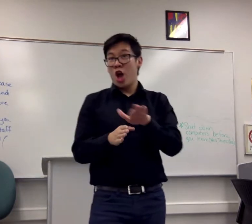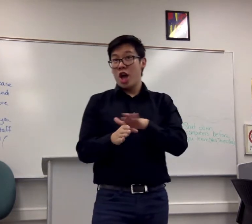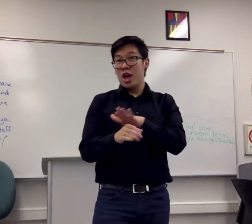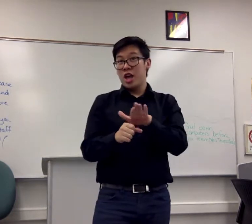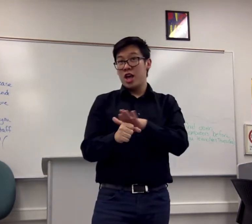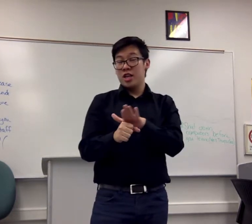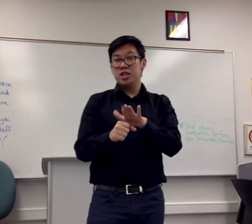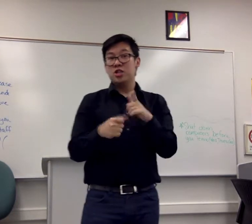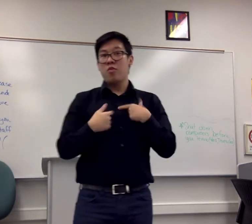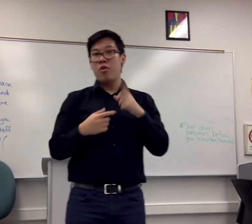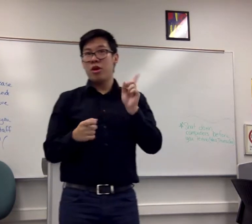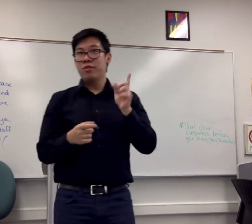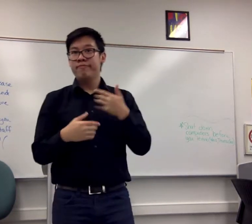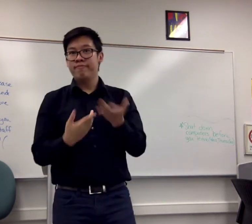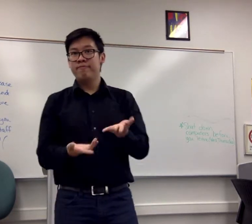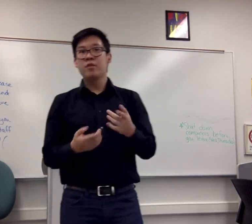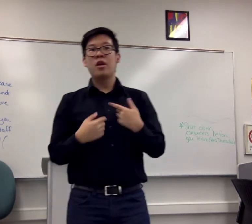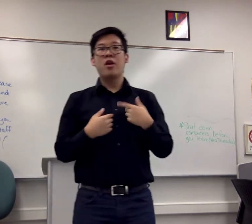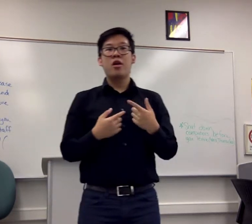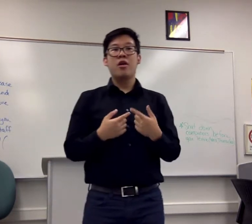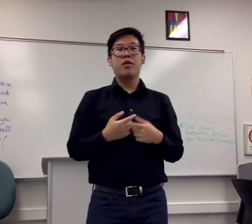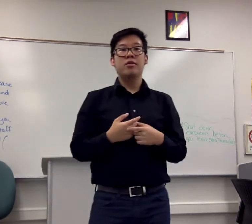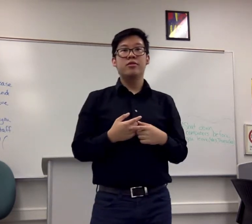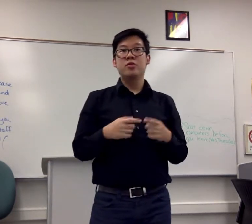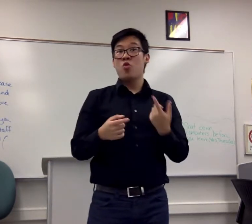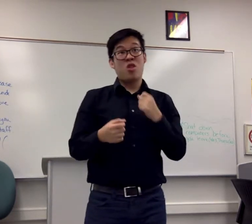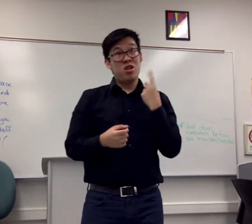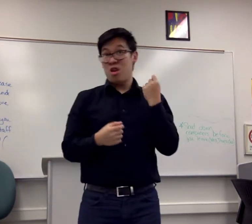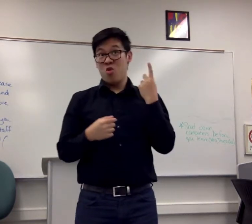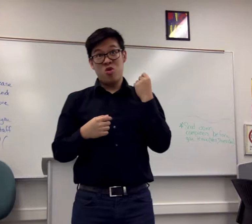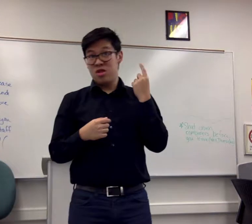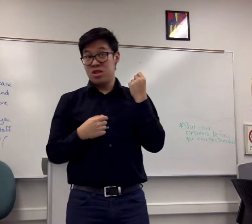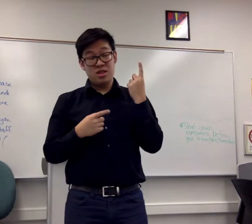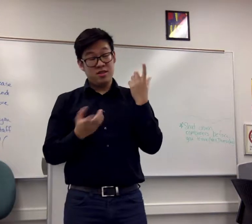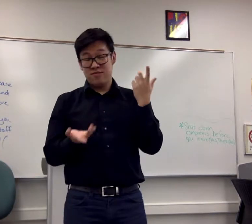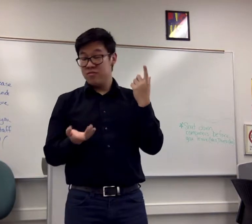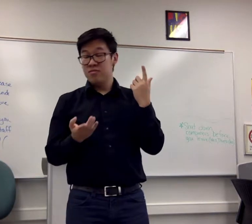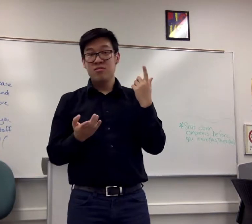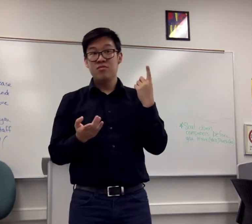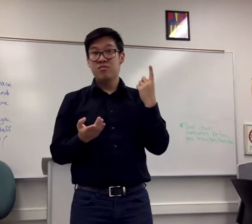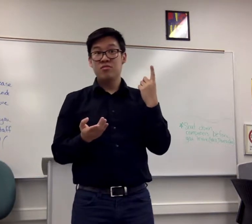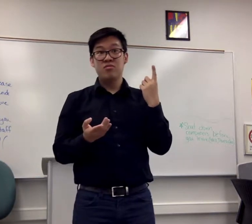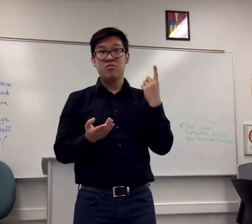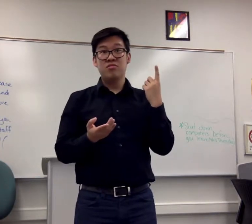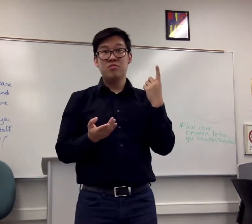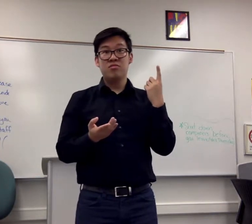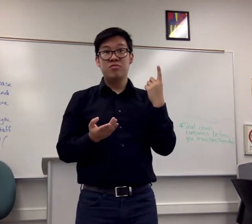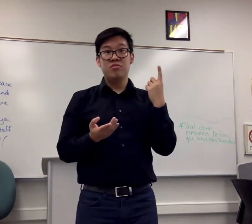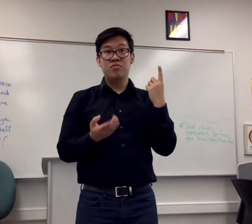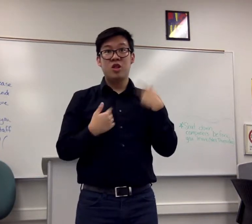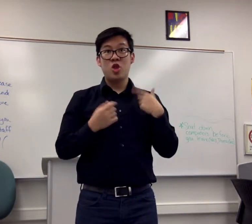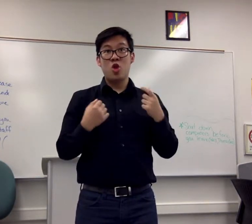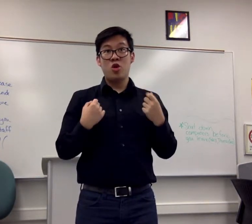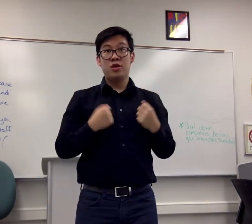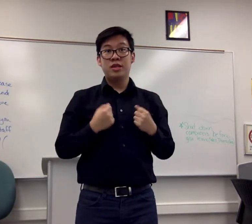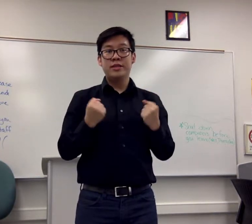Ask who they use. Nothing is being understood. Like, if there are, they're interpreting it to English, correct?